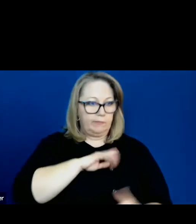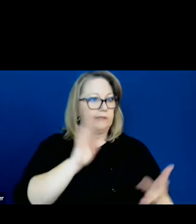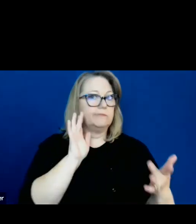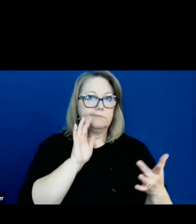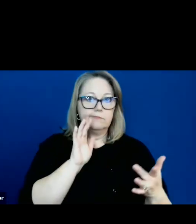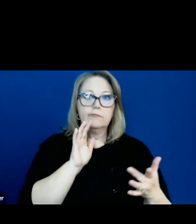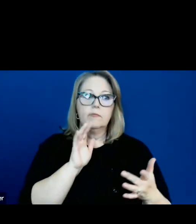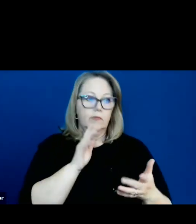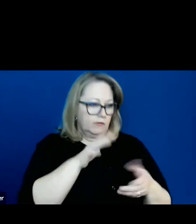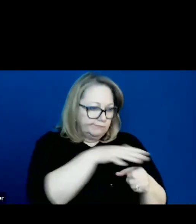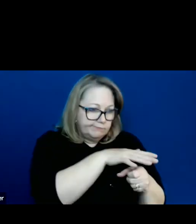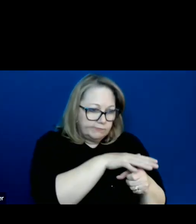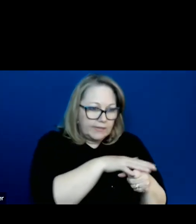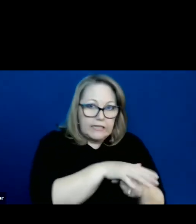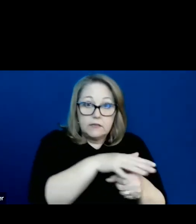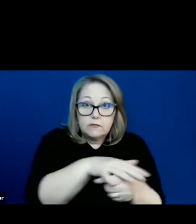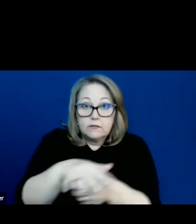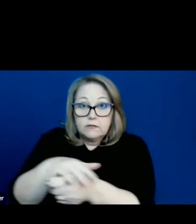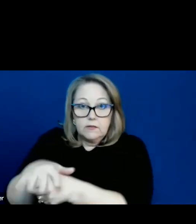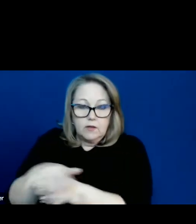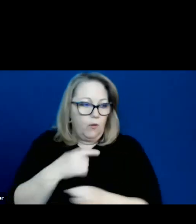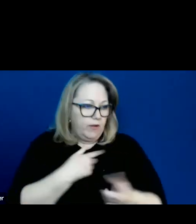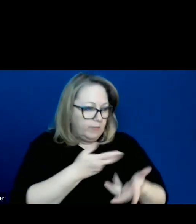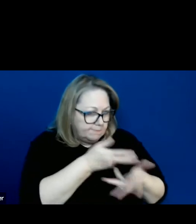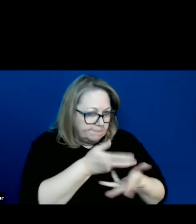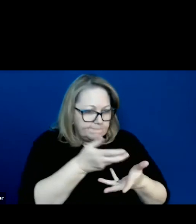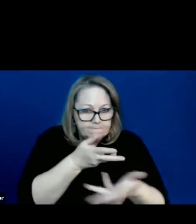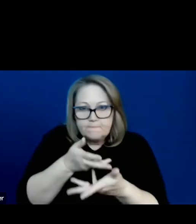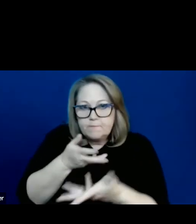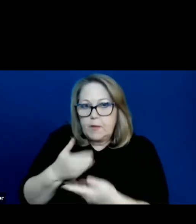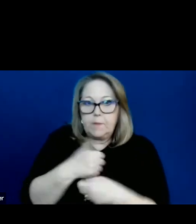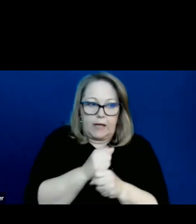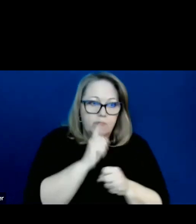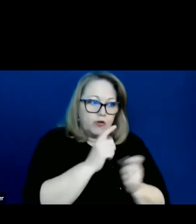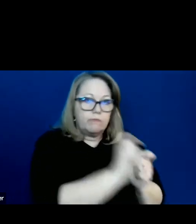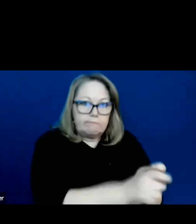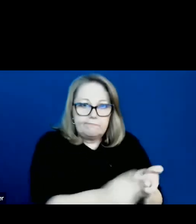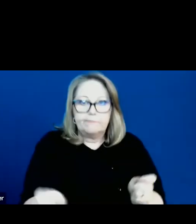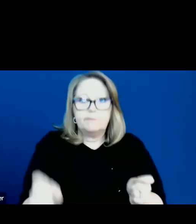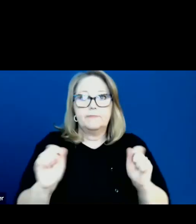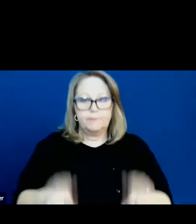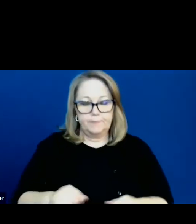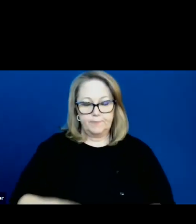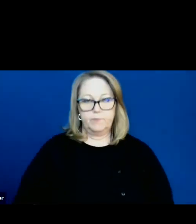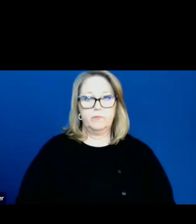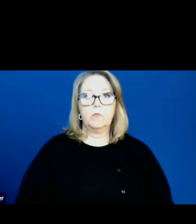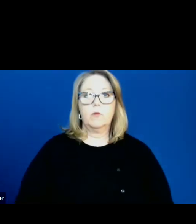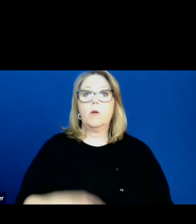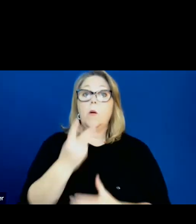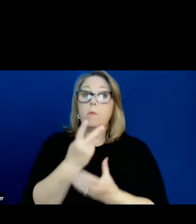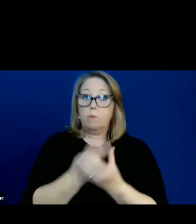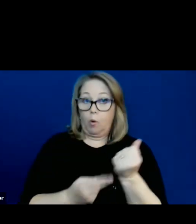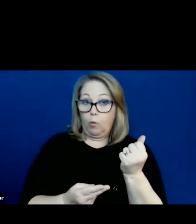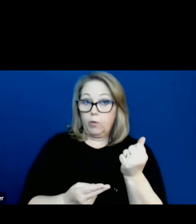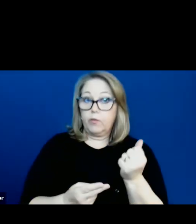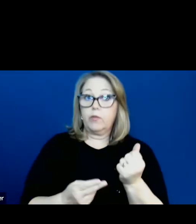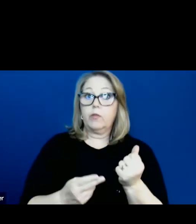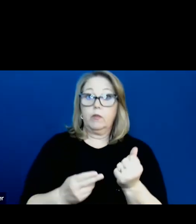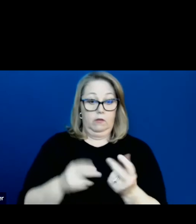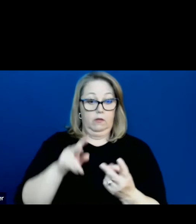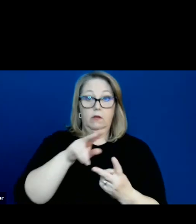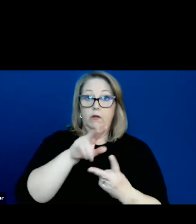received and administered. For both of the vaccine brands currently in use, two doses are required, and the